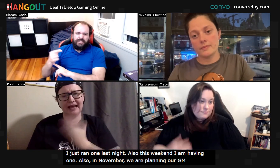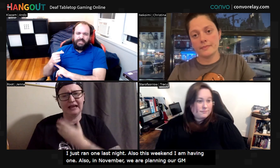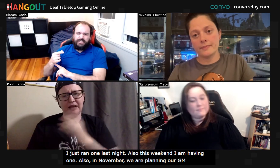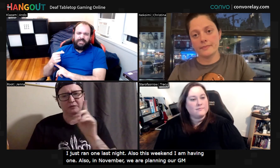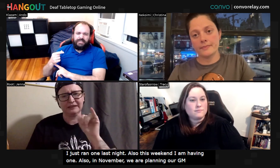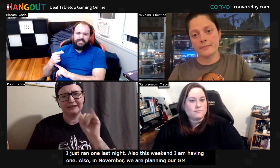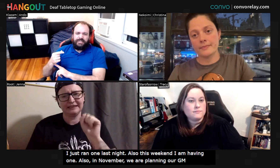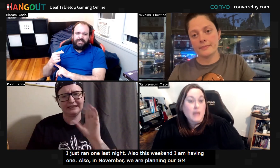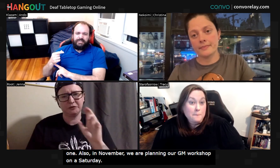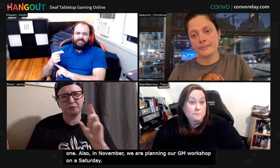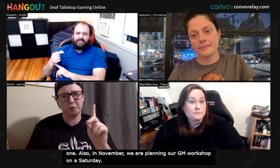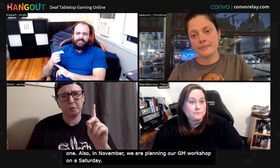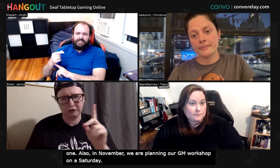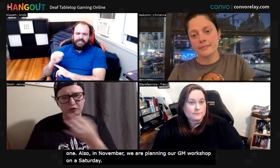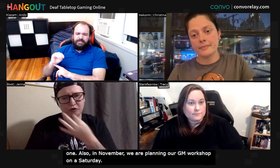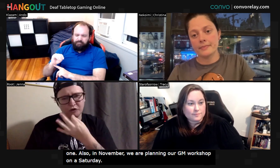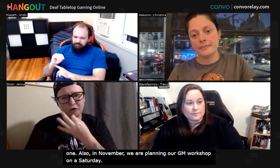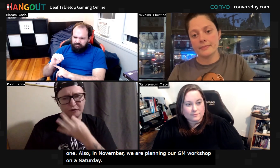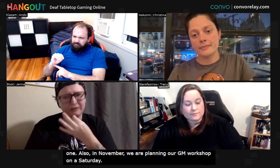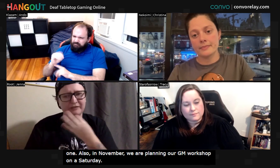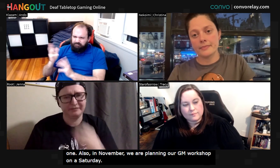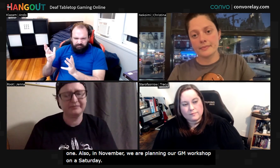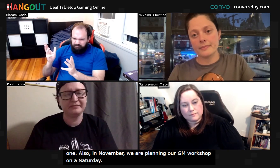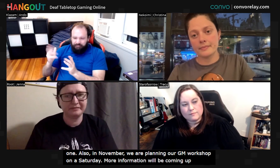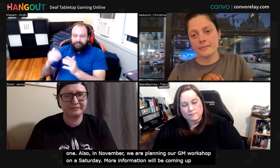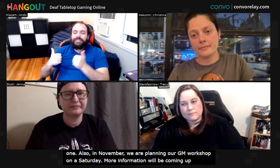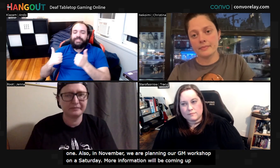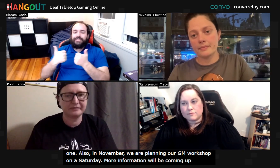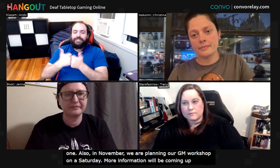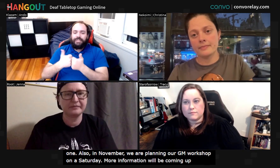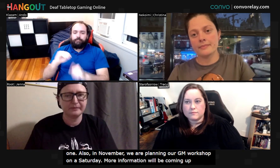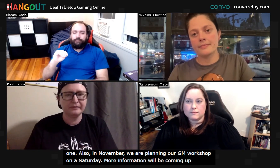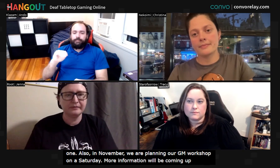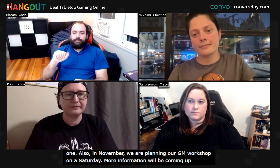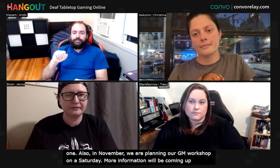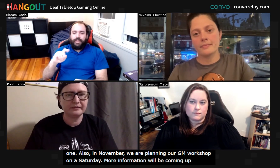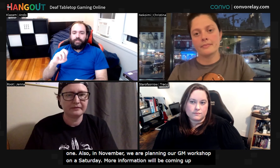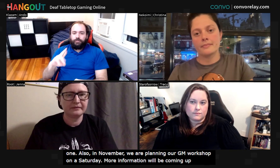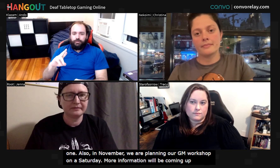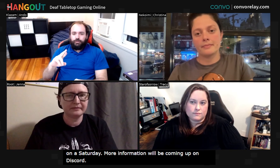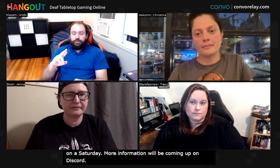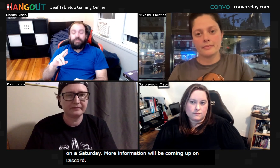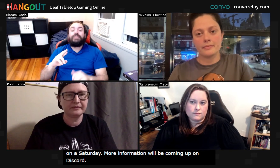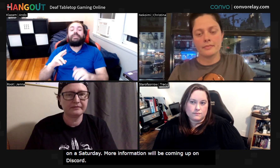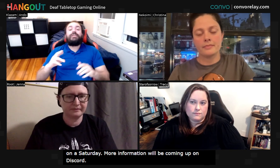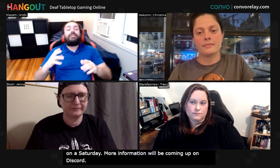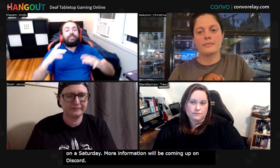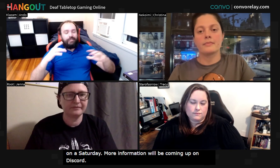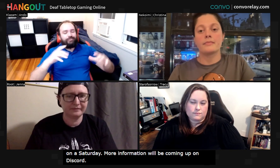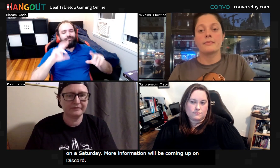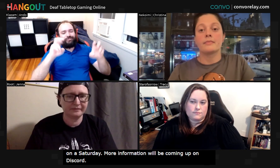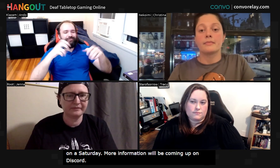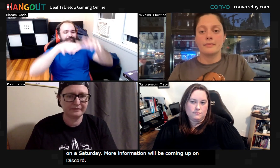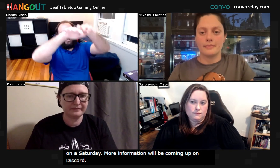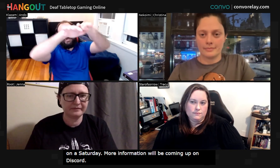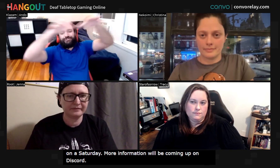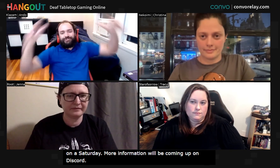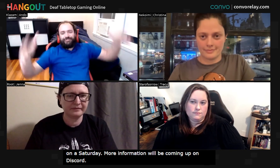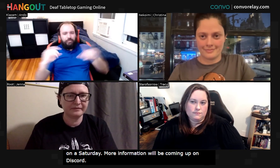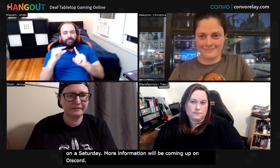up in our Discord. So this is our GM is game master. It's